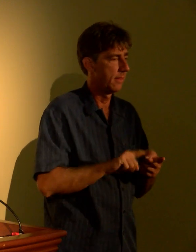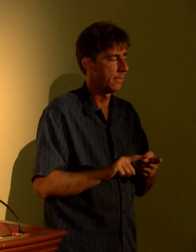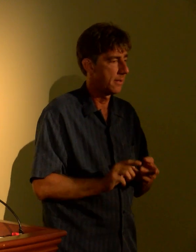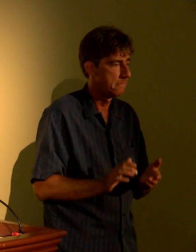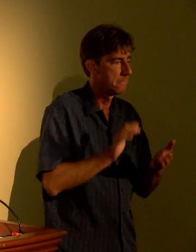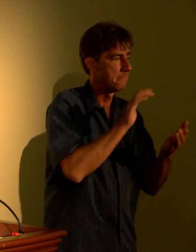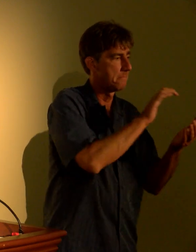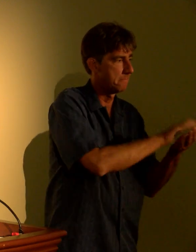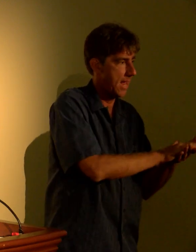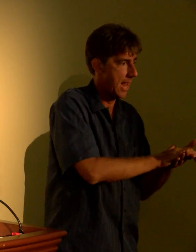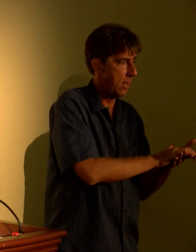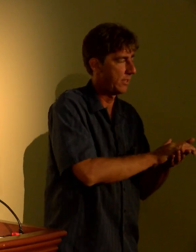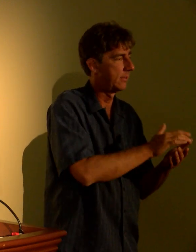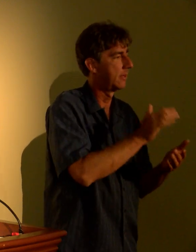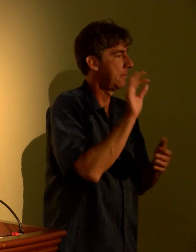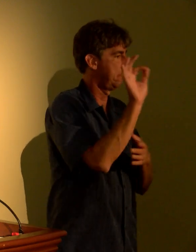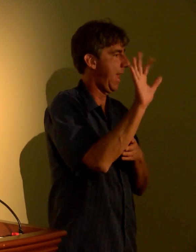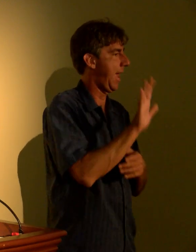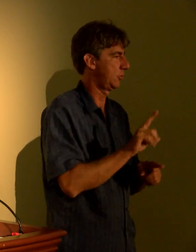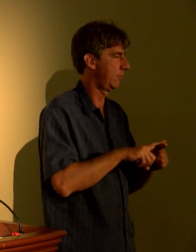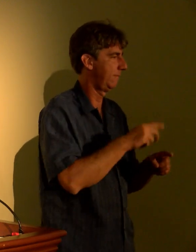the pastor in Hampton. He was a friend